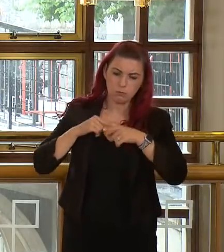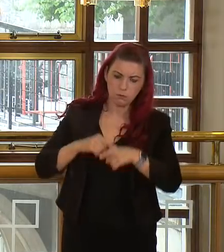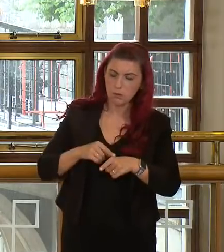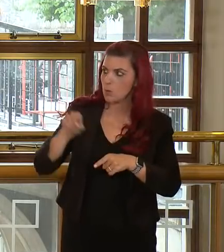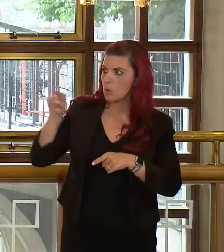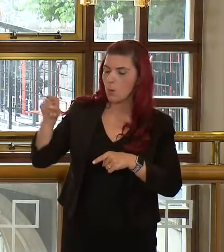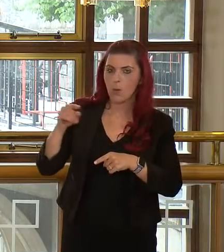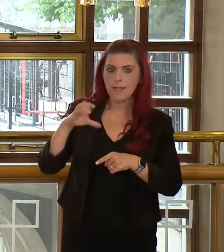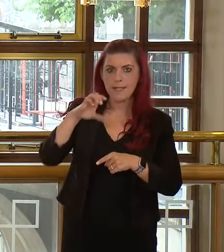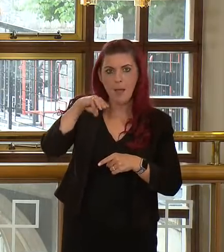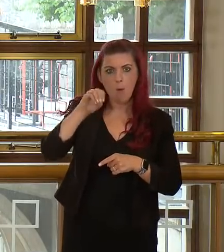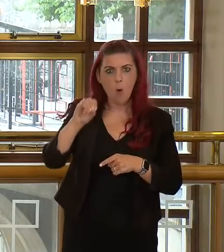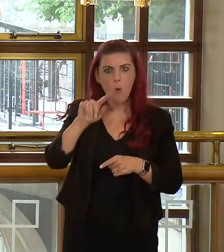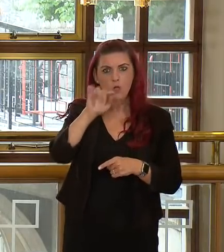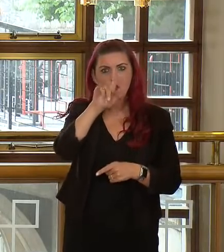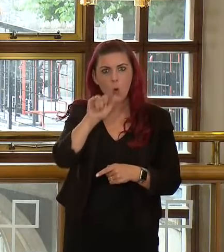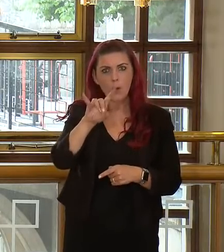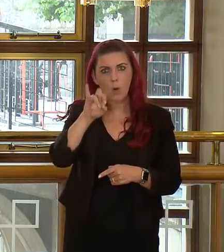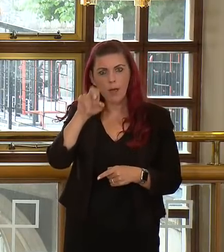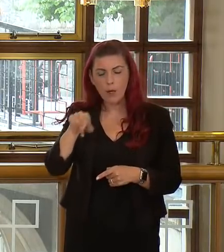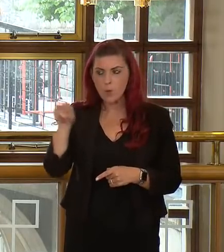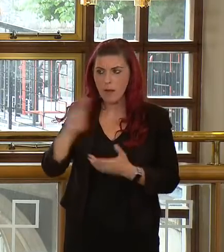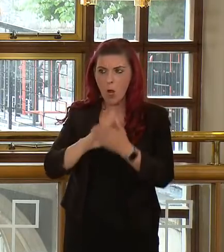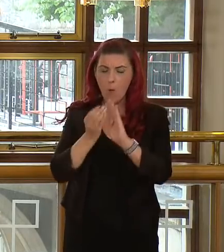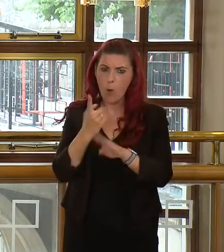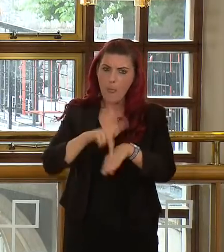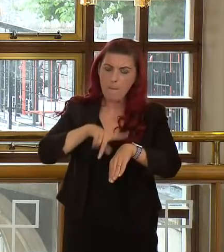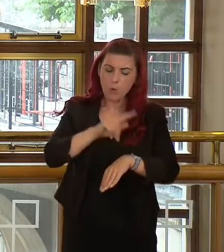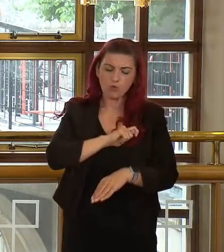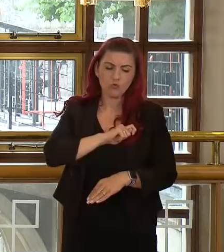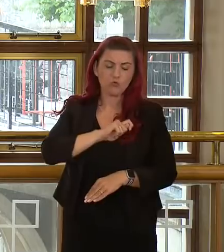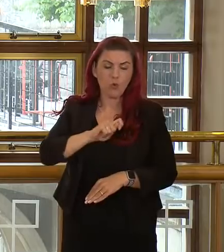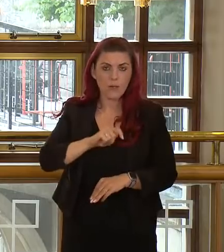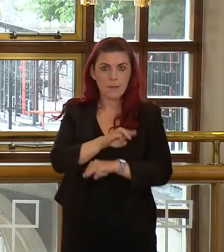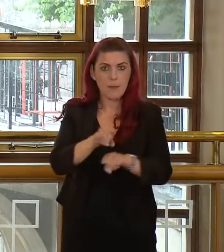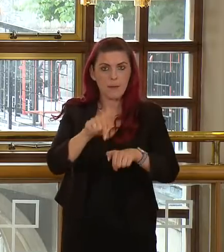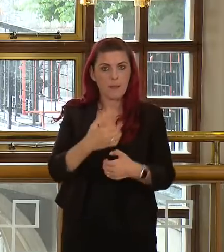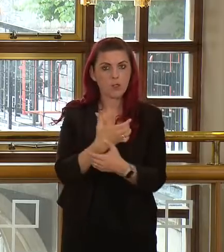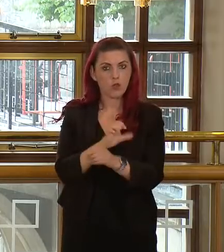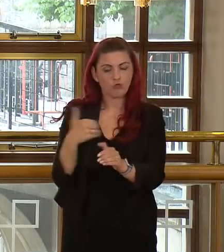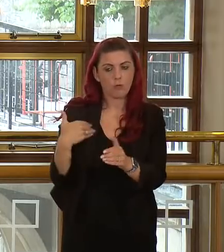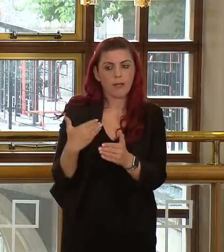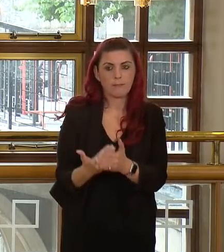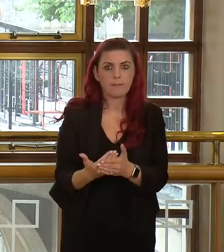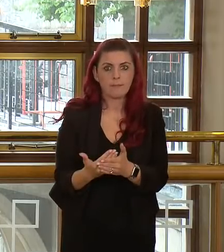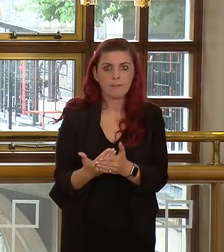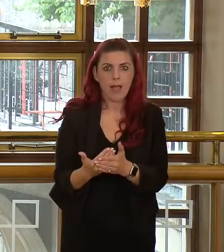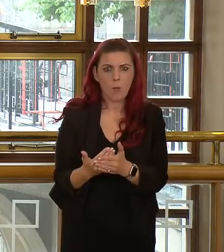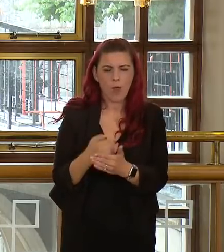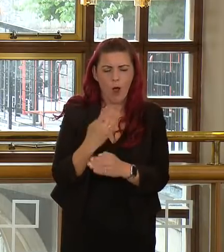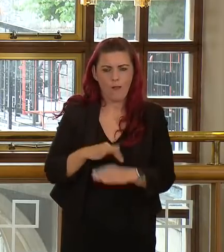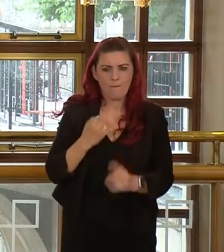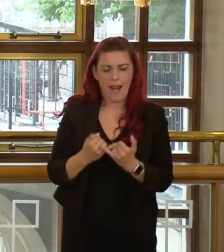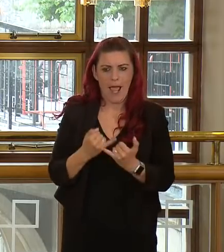Holohan, who's become one of the most trusted figures in the country and made us all feel that we were in safe hands.